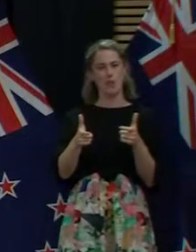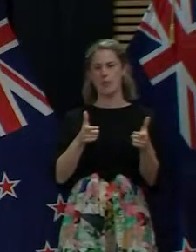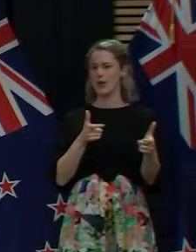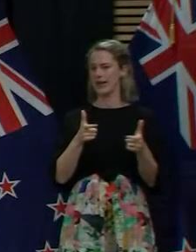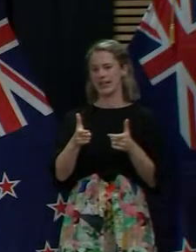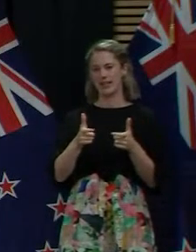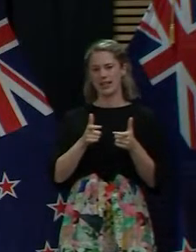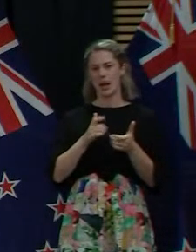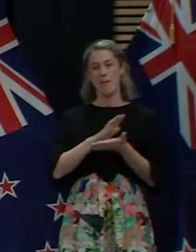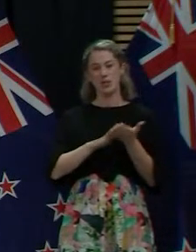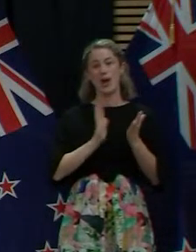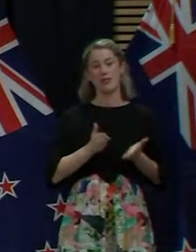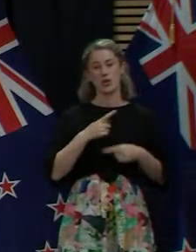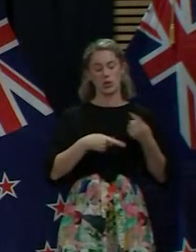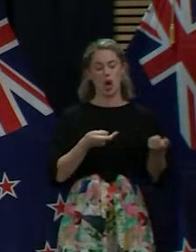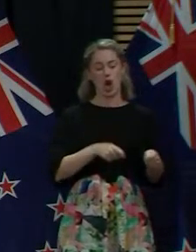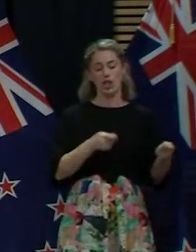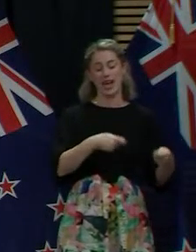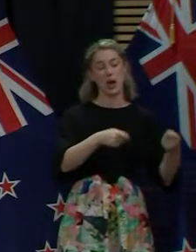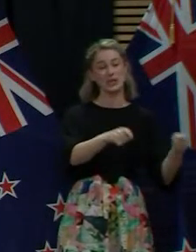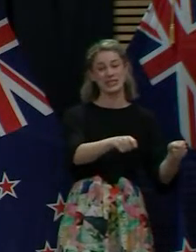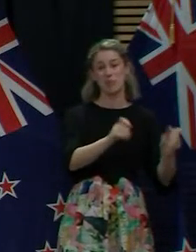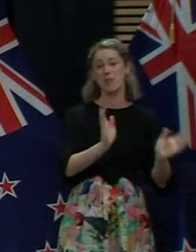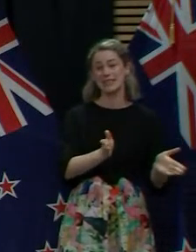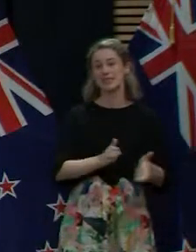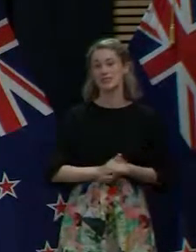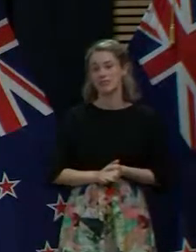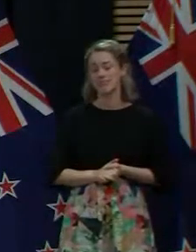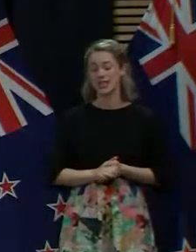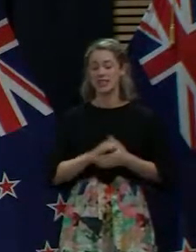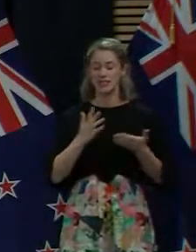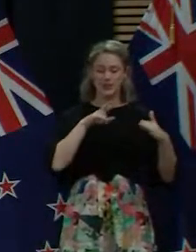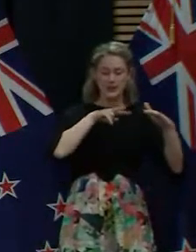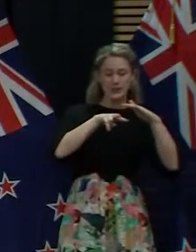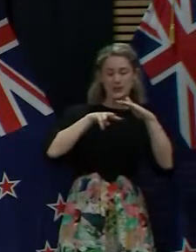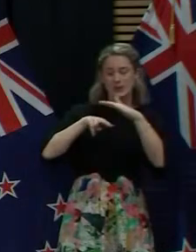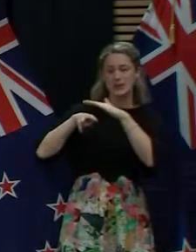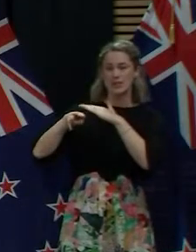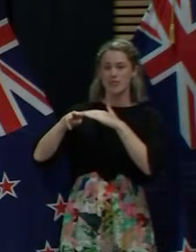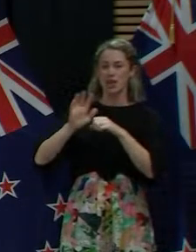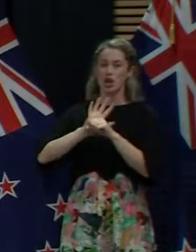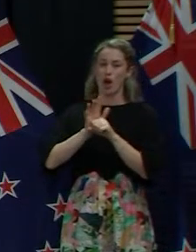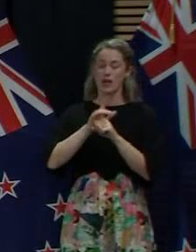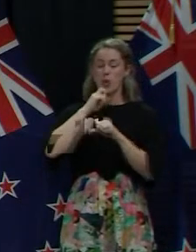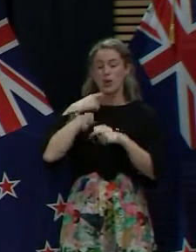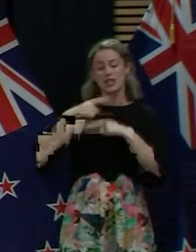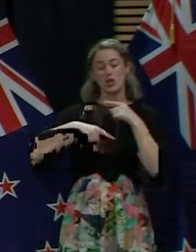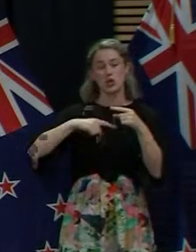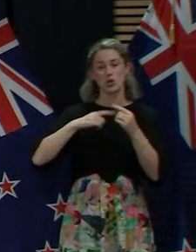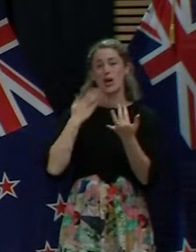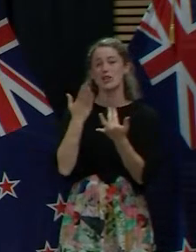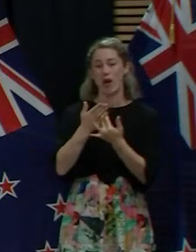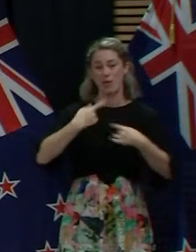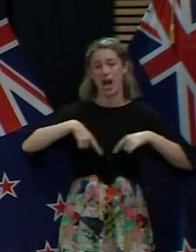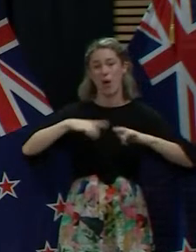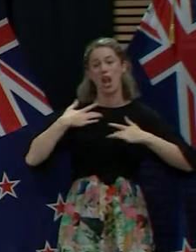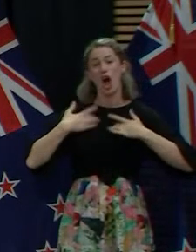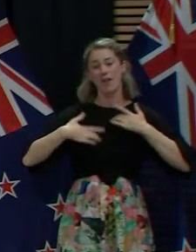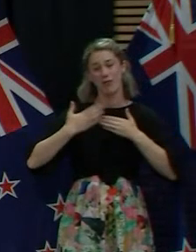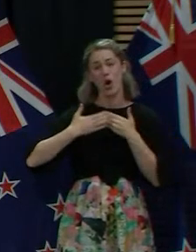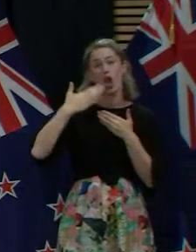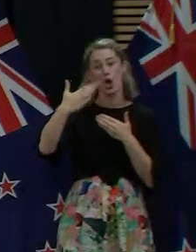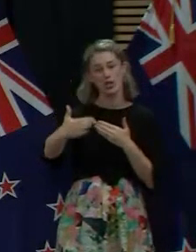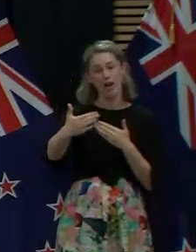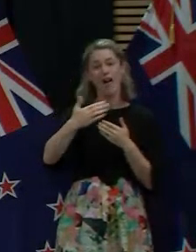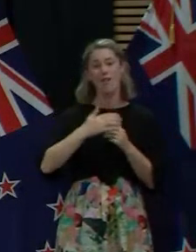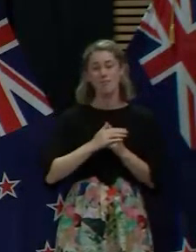to continue to use lockdowns. The message from the modelling is that COVID-19 is going to continue to disrupt our lives for some time yet,